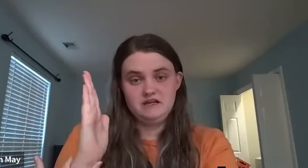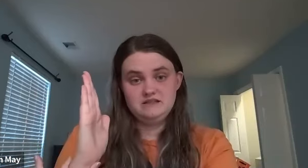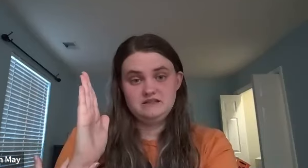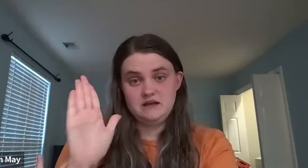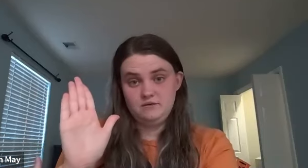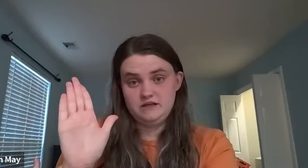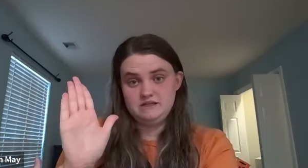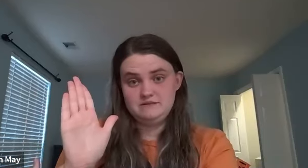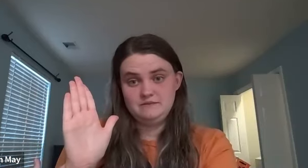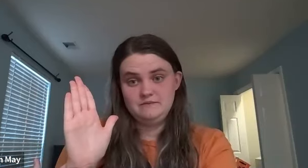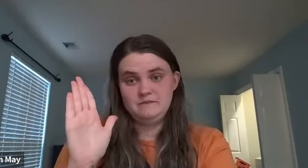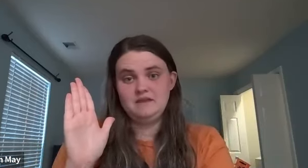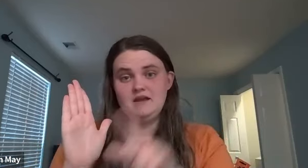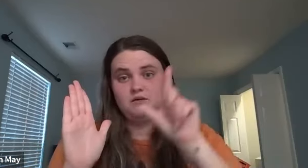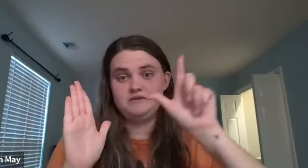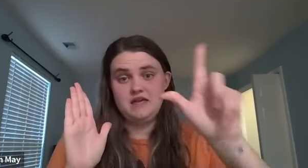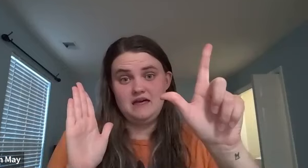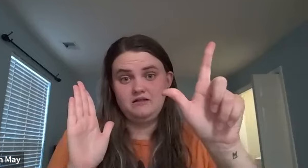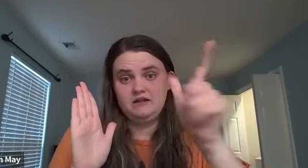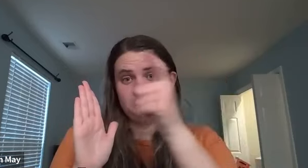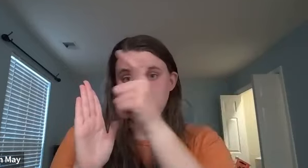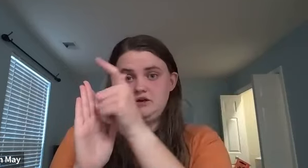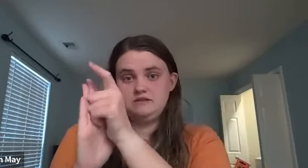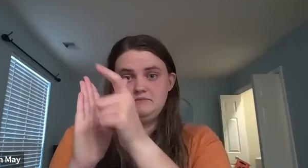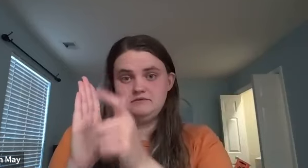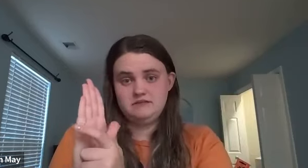is sideways with the L, and you're going to go tap, tap.